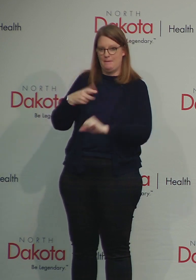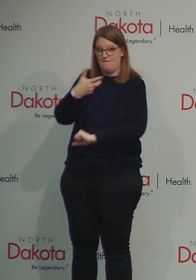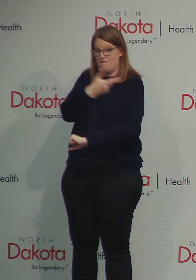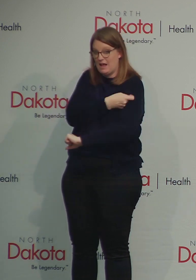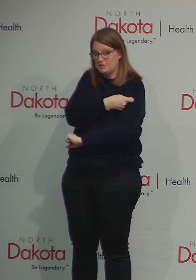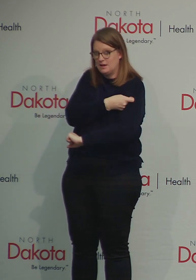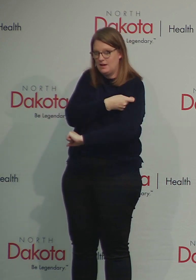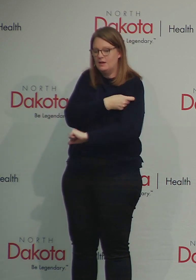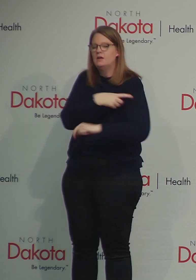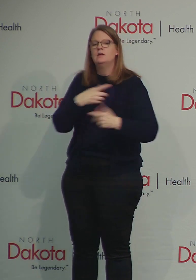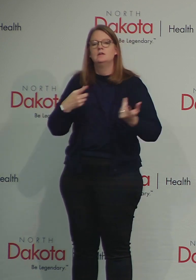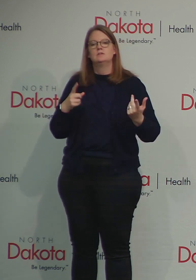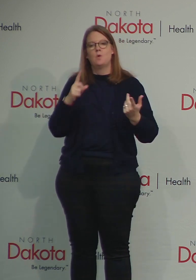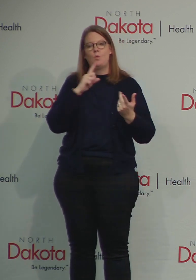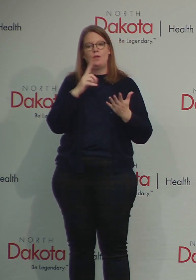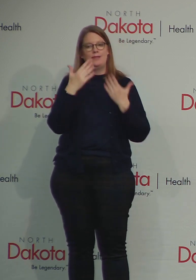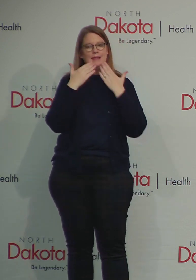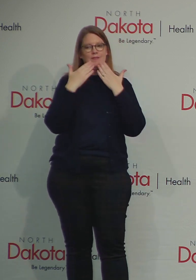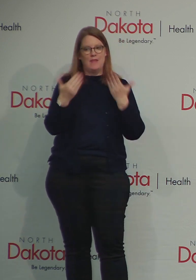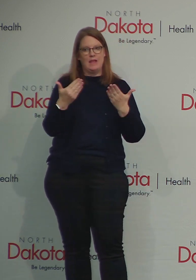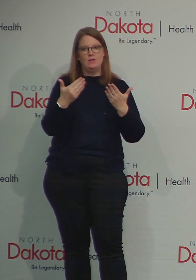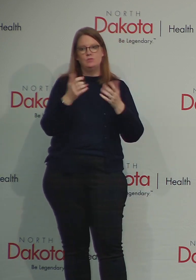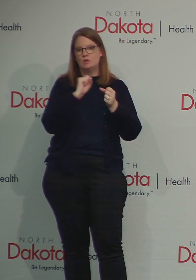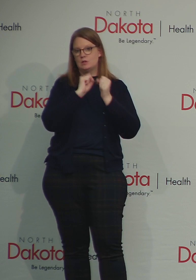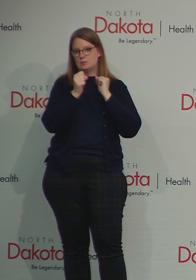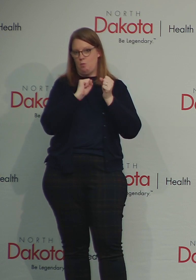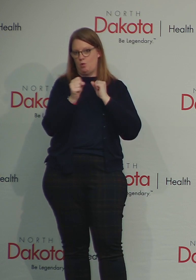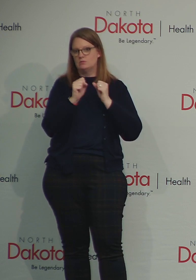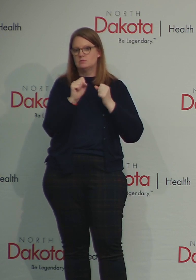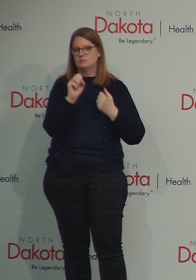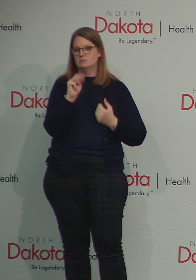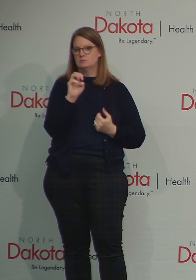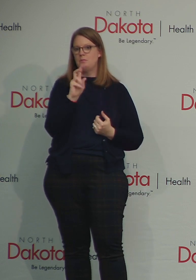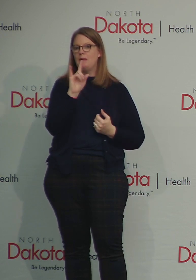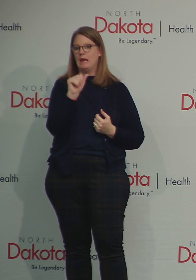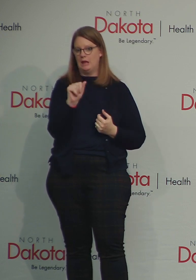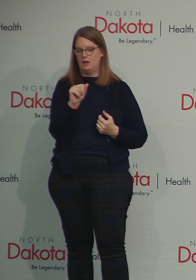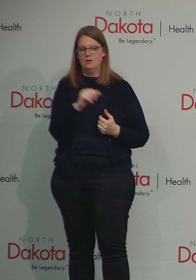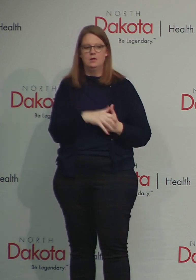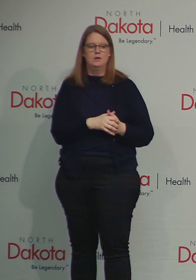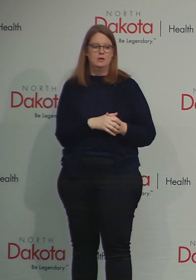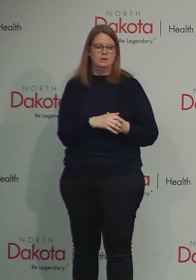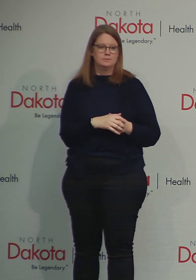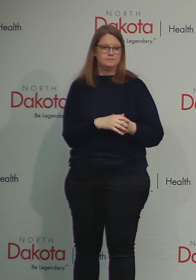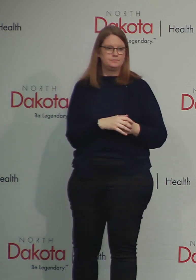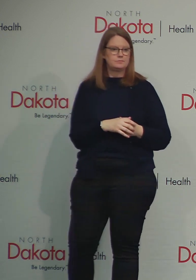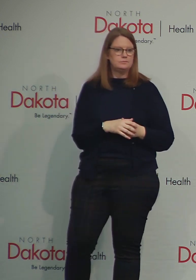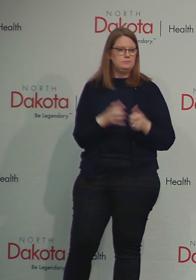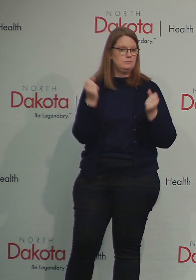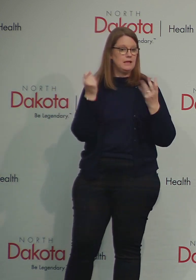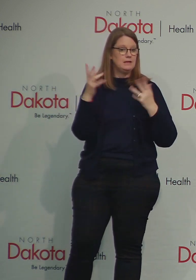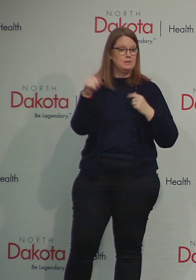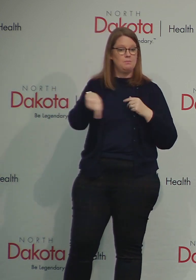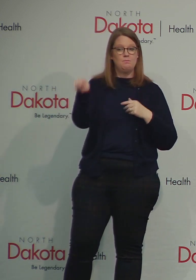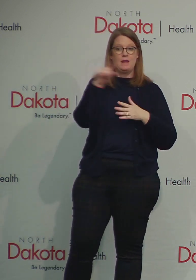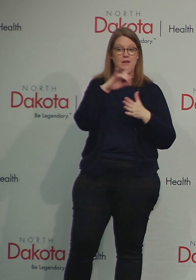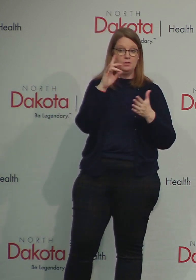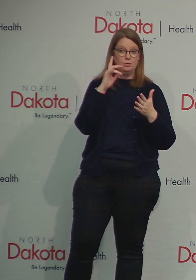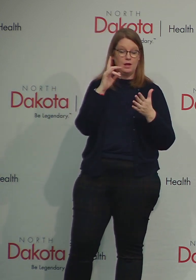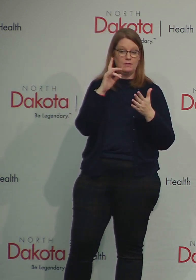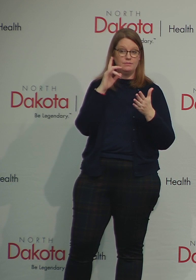so again, thank you to the sports media for doing this. As many of you have noted, the